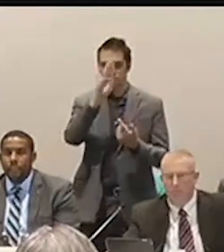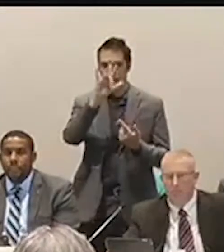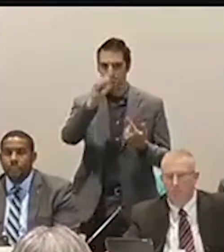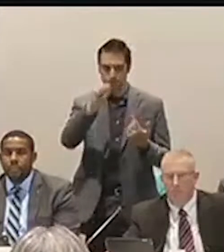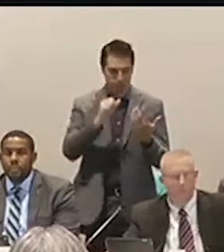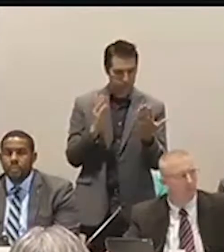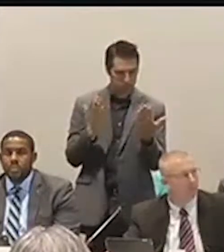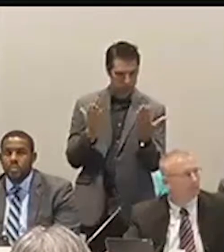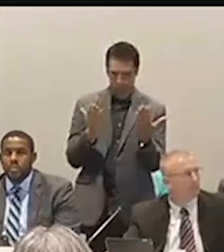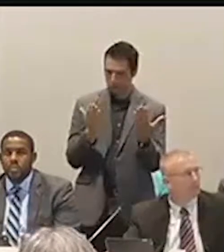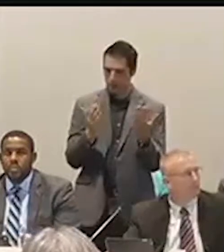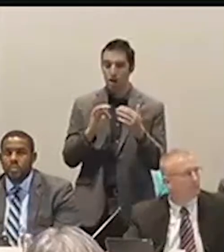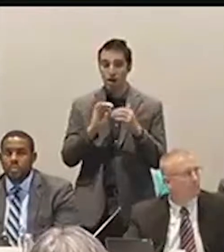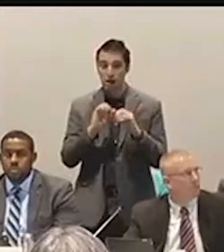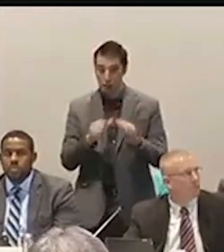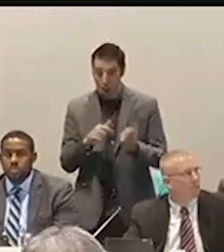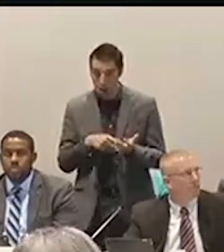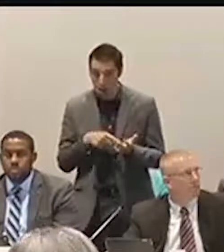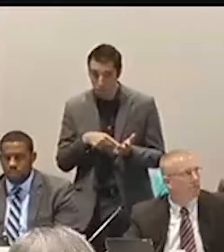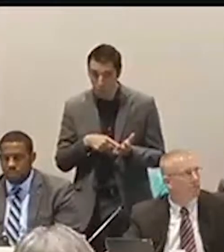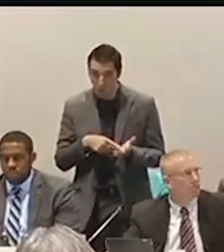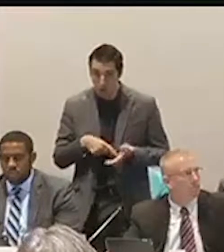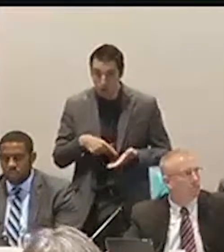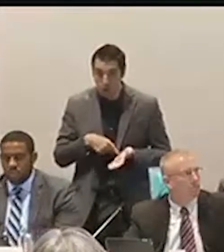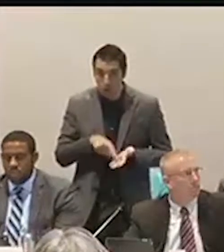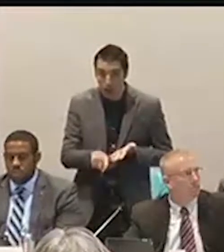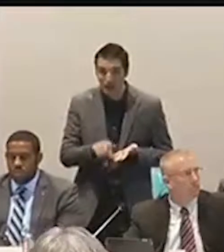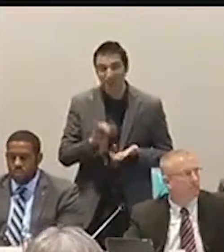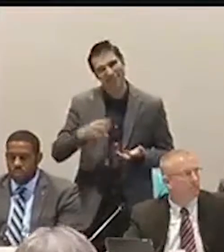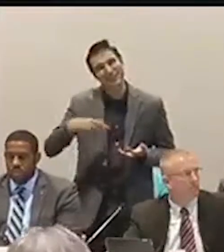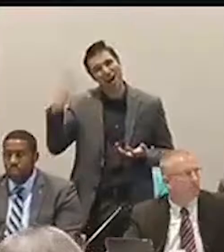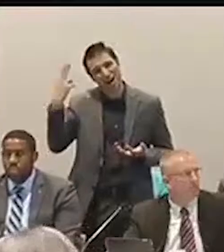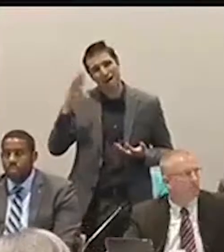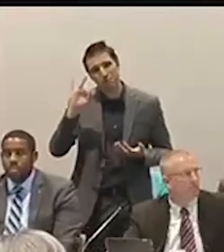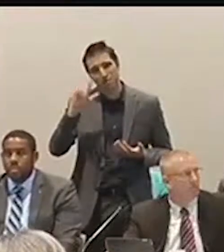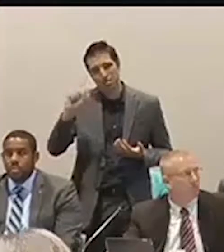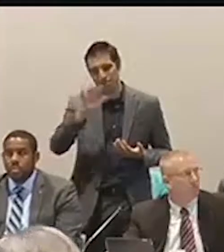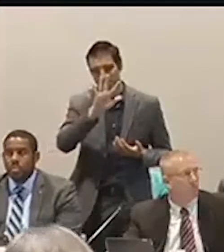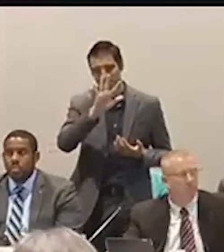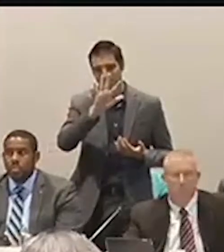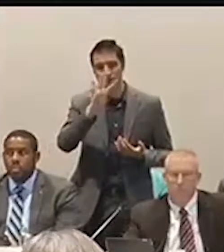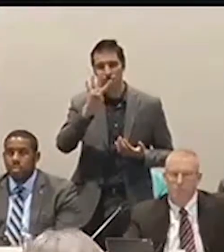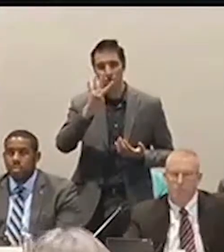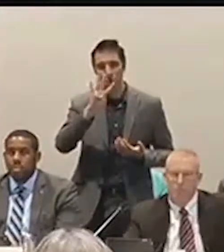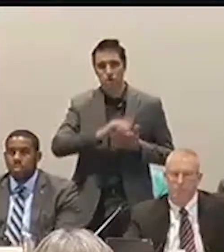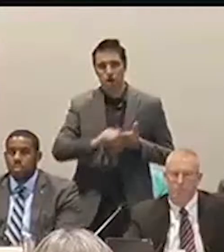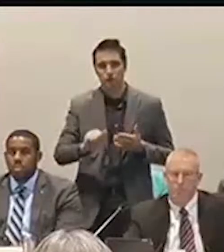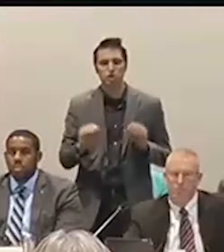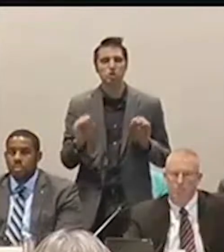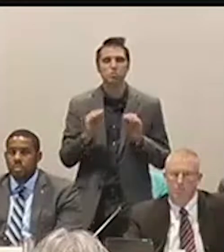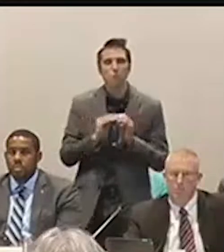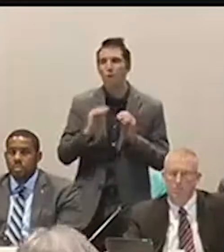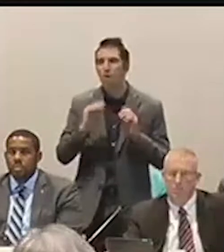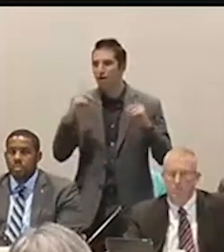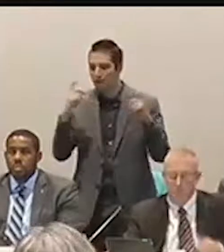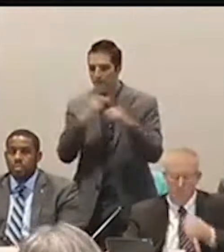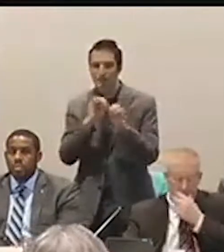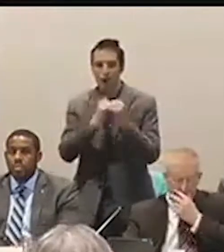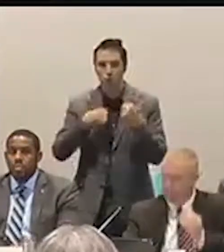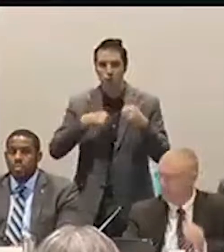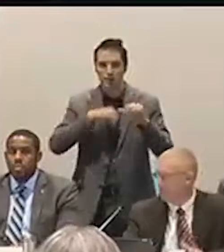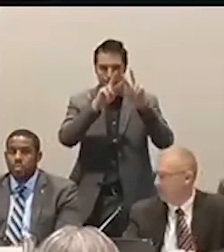pay, relative to household expenditures, relative to income. That's a high bill. And there are more sophisticated ways of